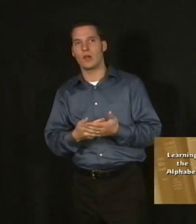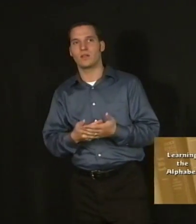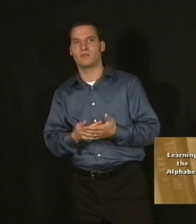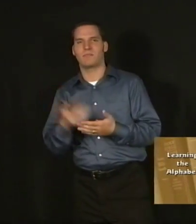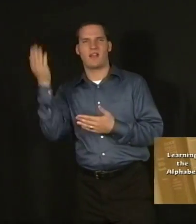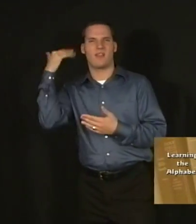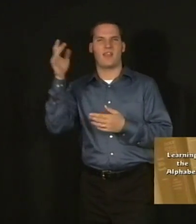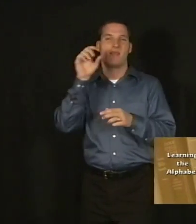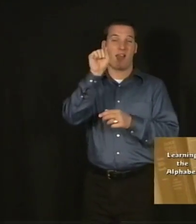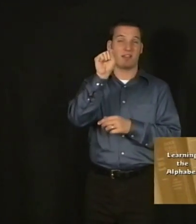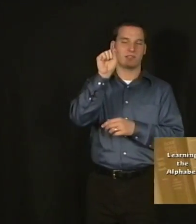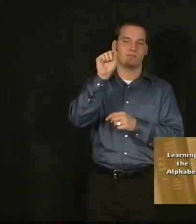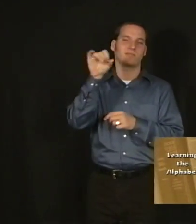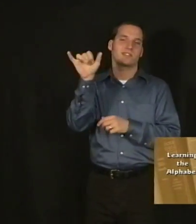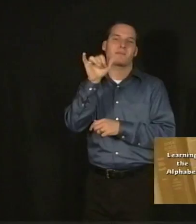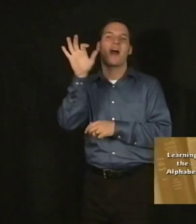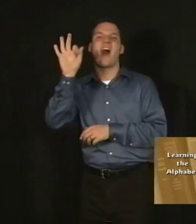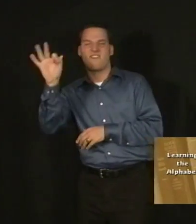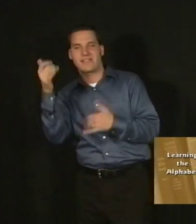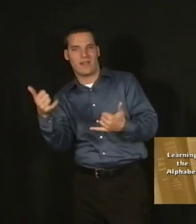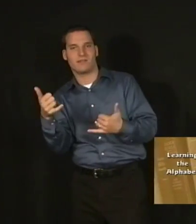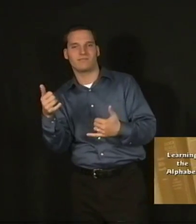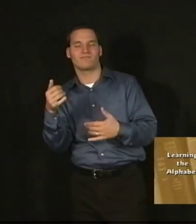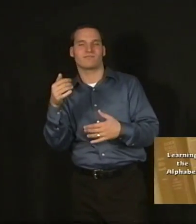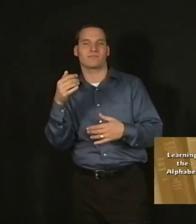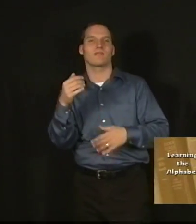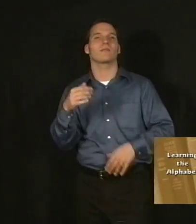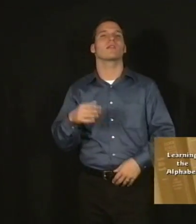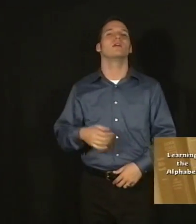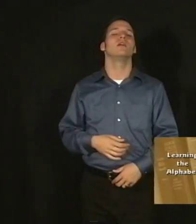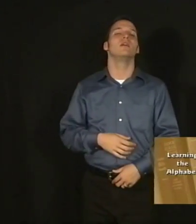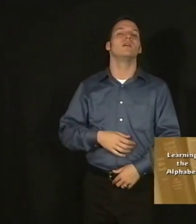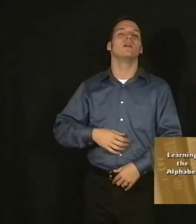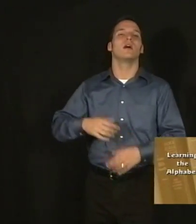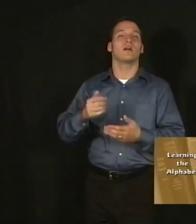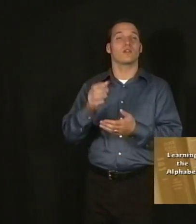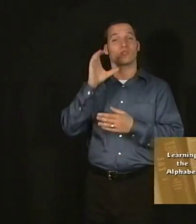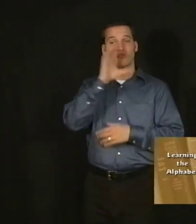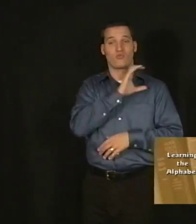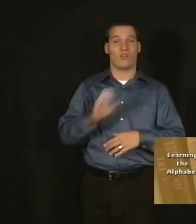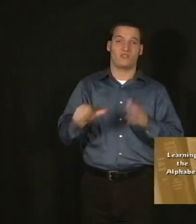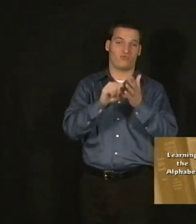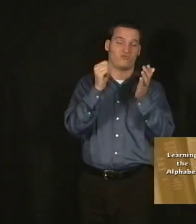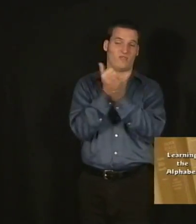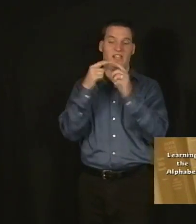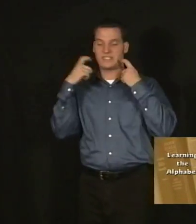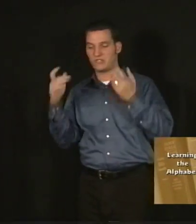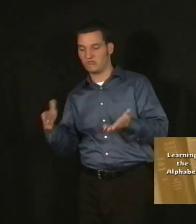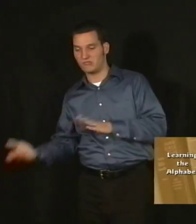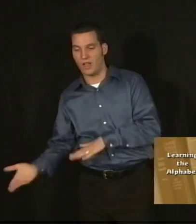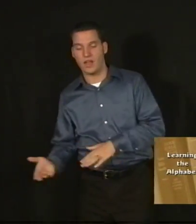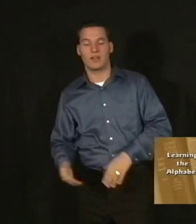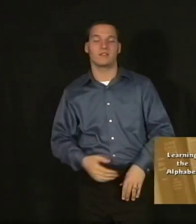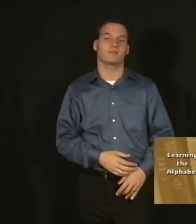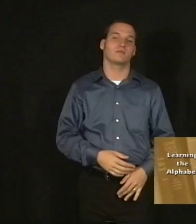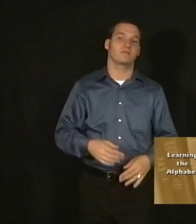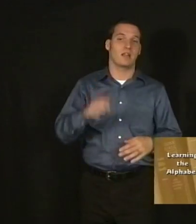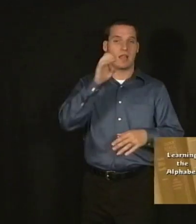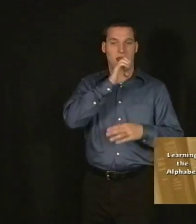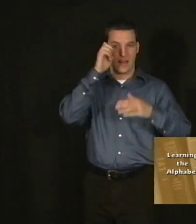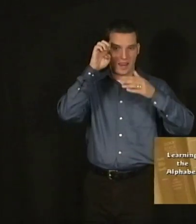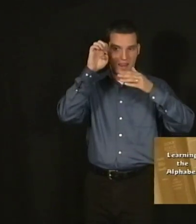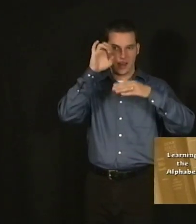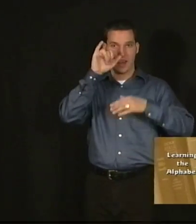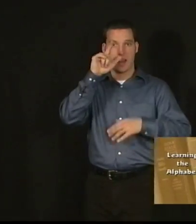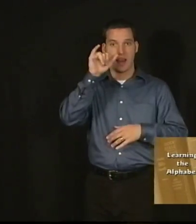letter F, okay? Heaven to find, the Bible mind. Christ crucified, for sinners died. The deluge drowned the earth around.